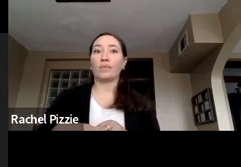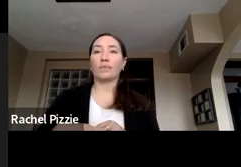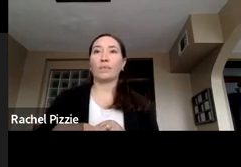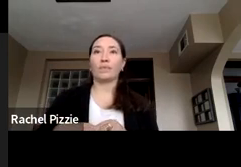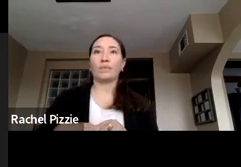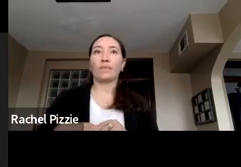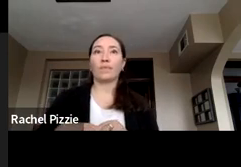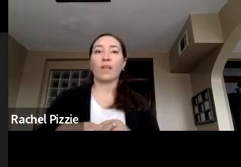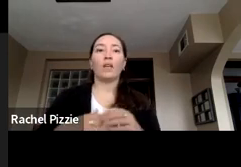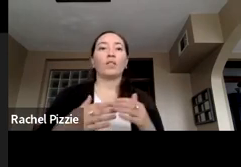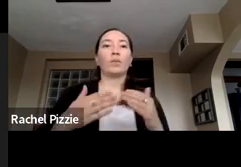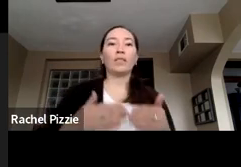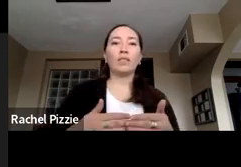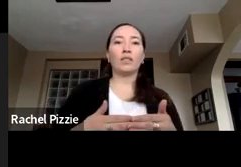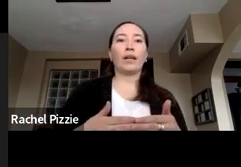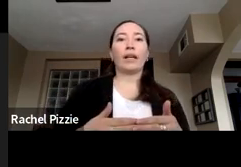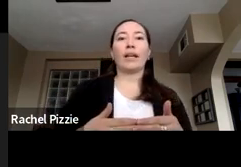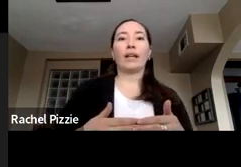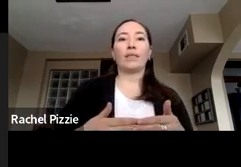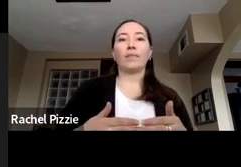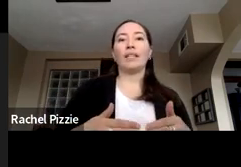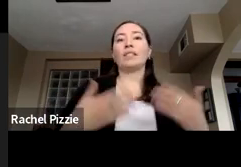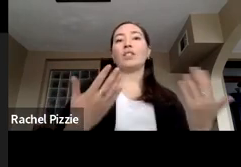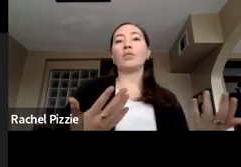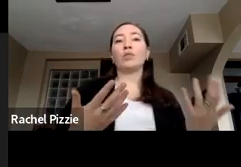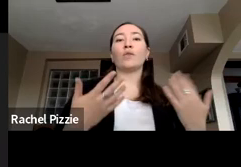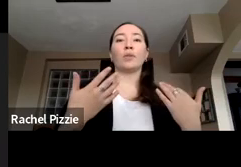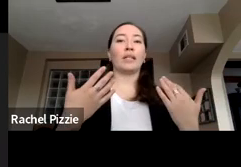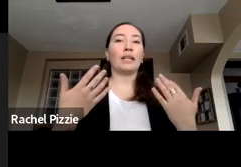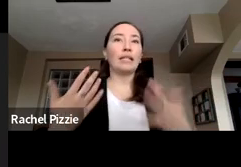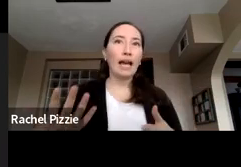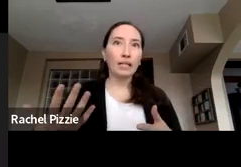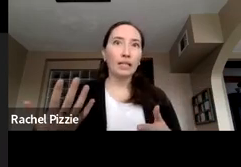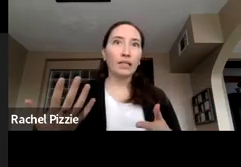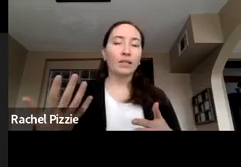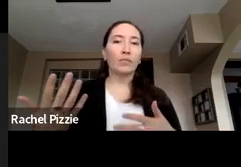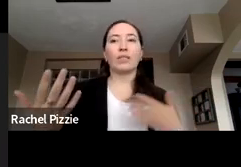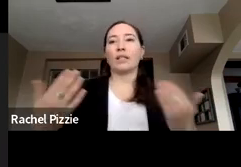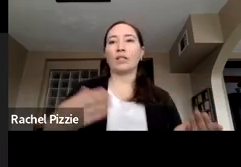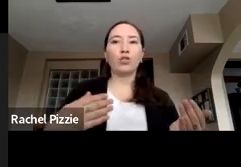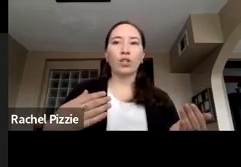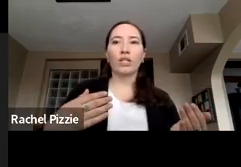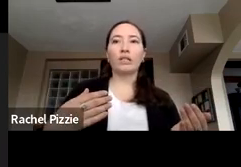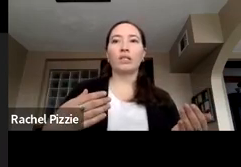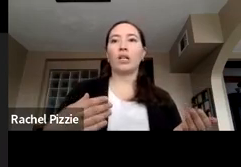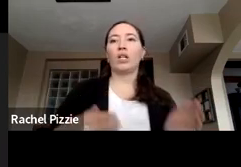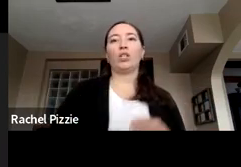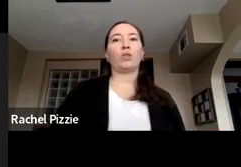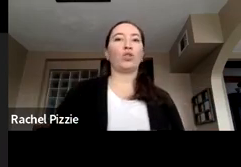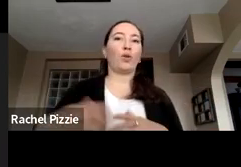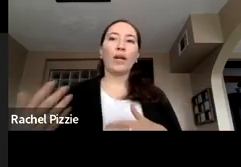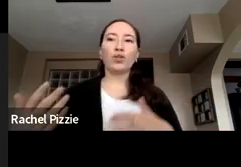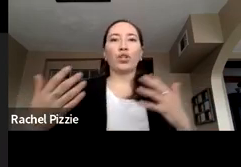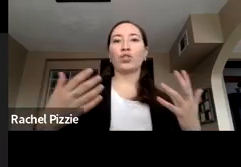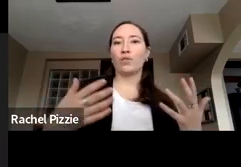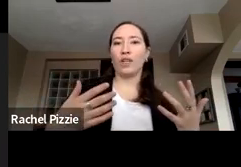response. So what this is doing is it's used for presenting text, presenting instructions. You